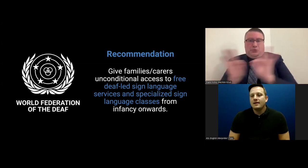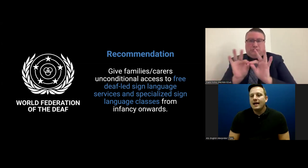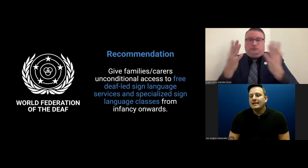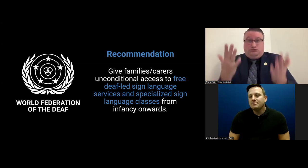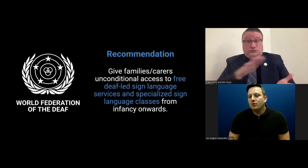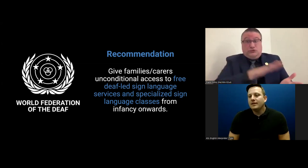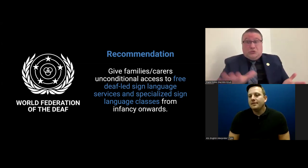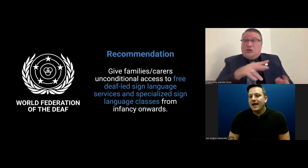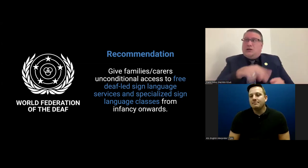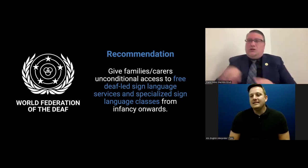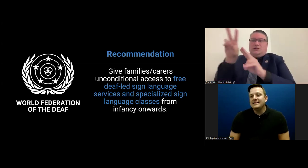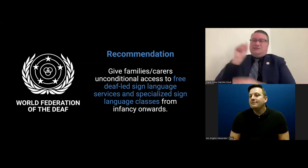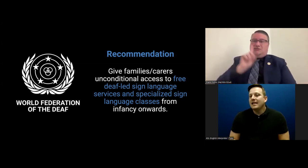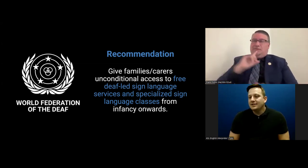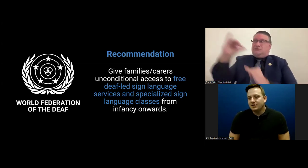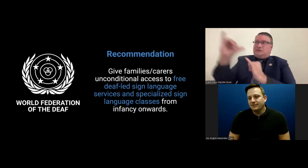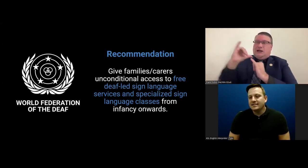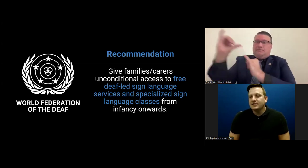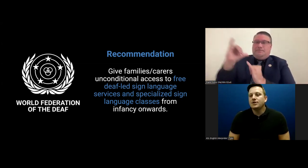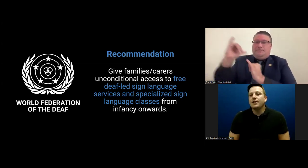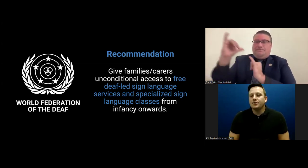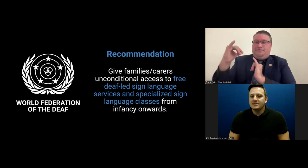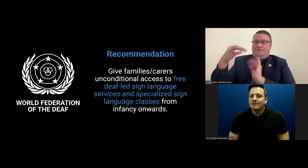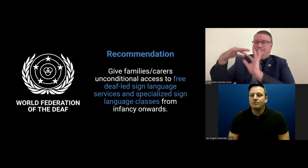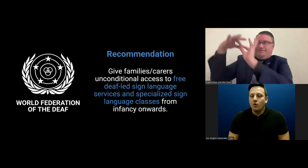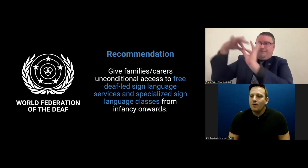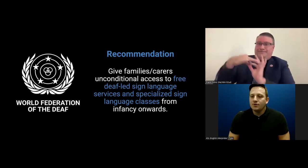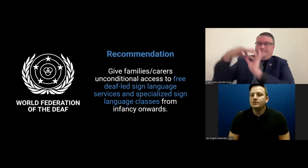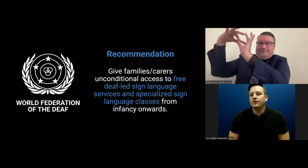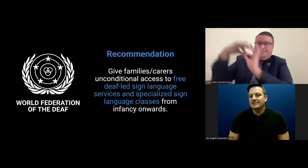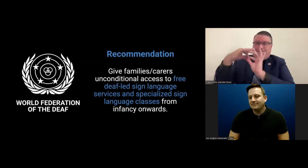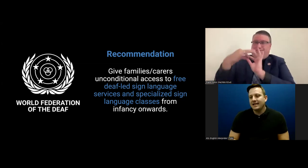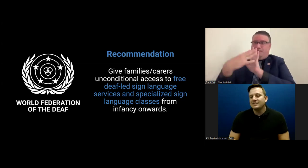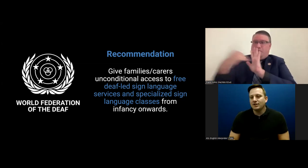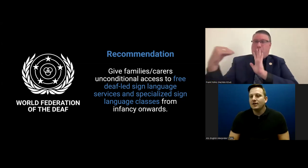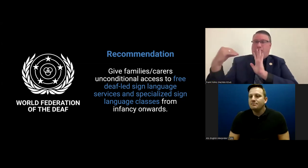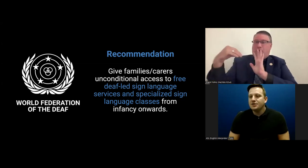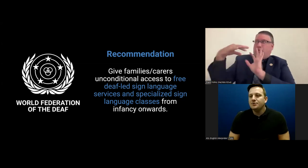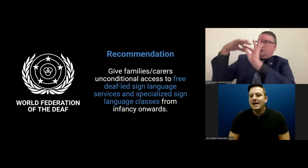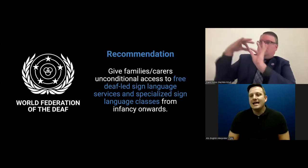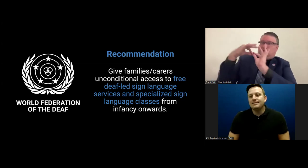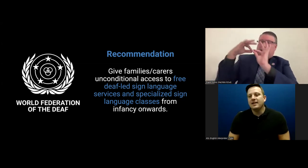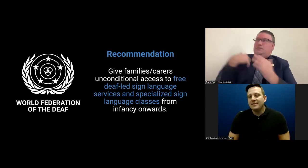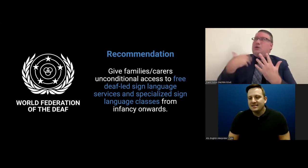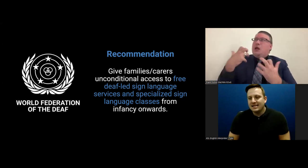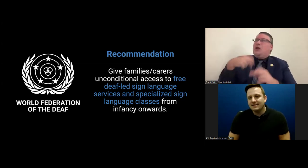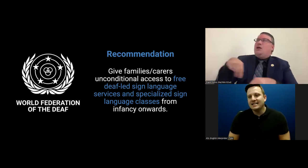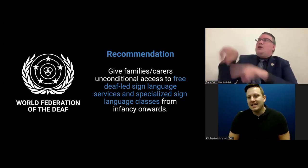And it's important that that be deaf-led services so that there's deaf role models for the deaf kids to look up to and develop that sense of